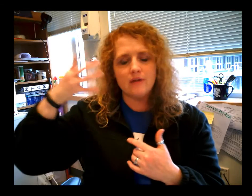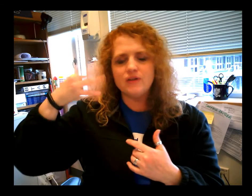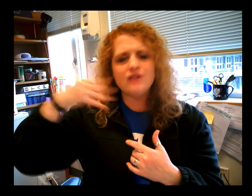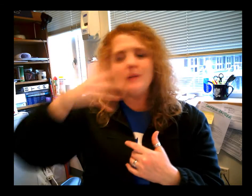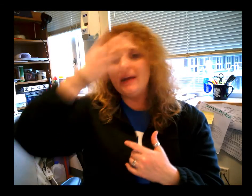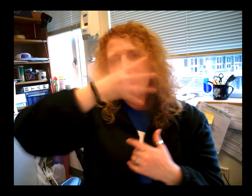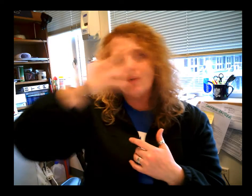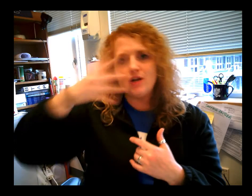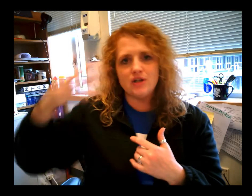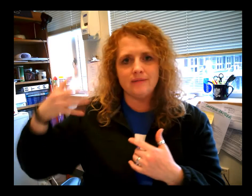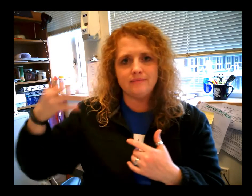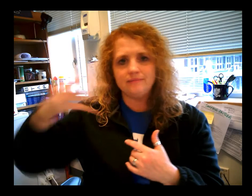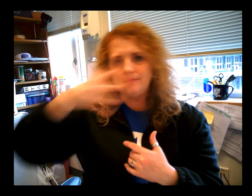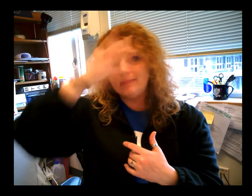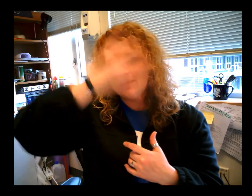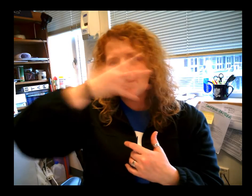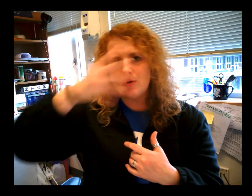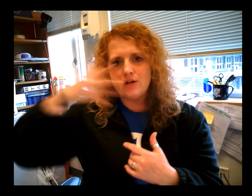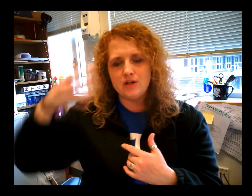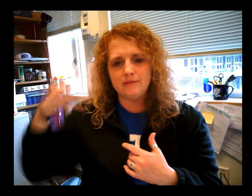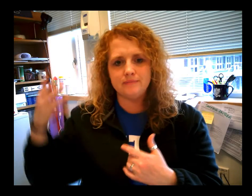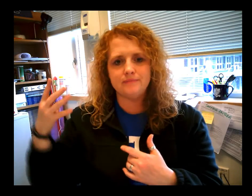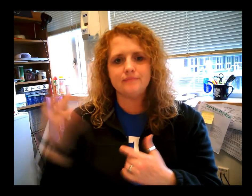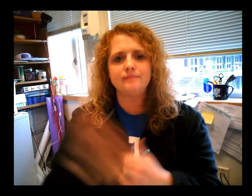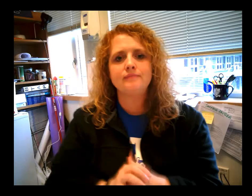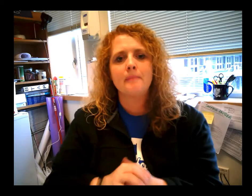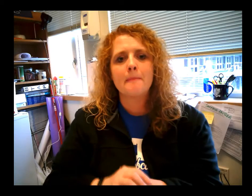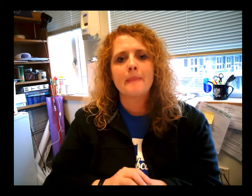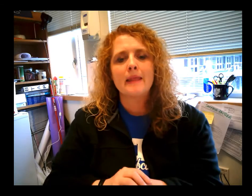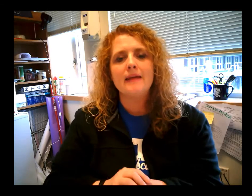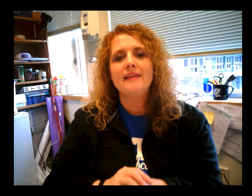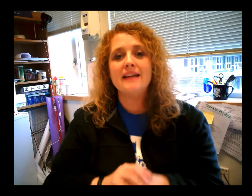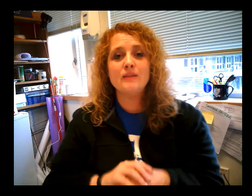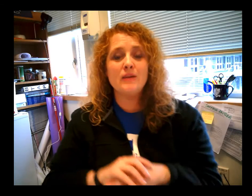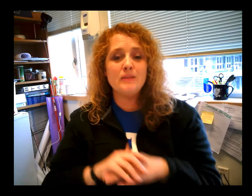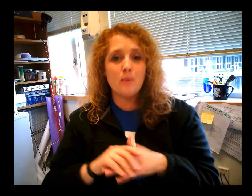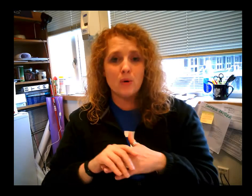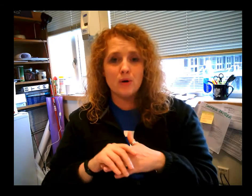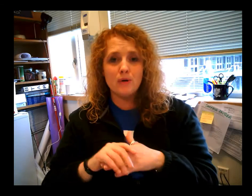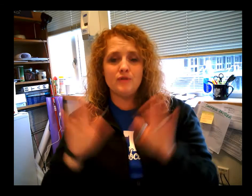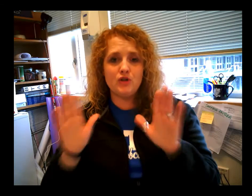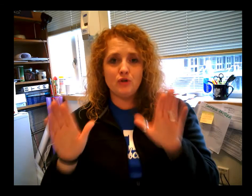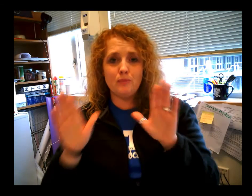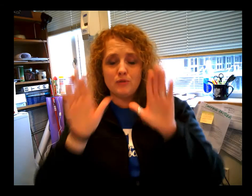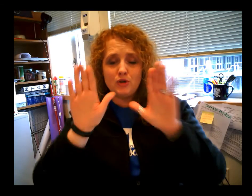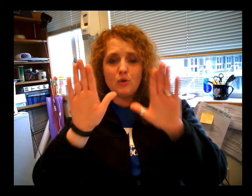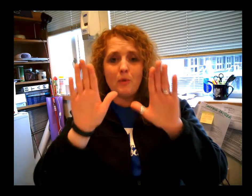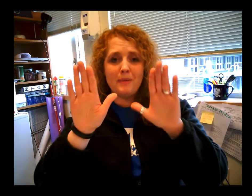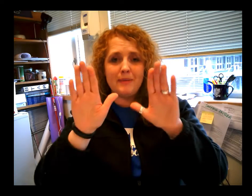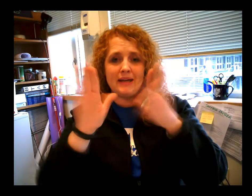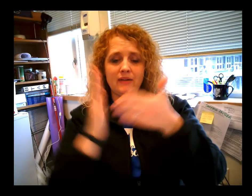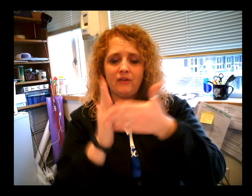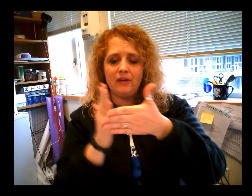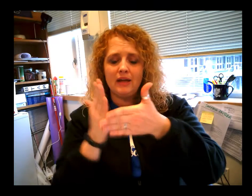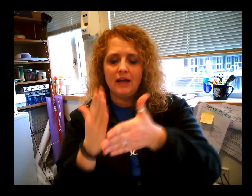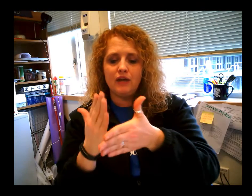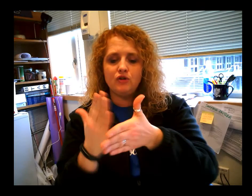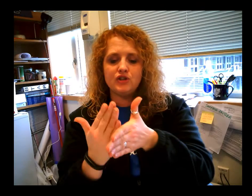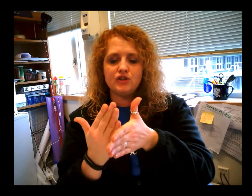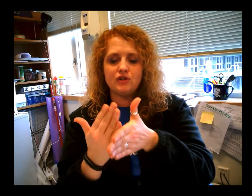office. Immigration. Immigration. The next one is border. Two open B's, and you're just